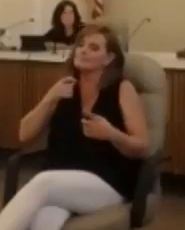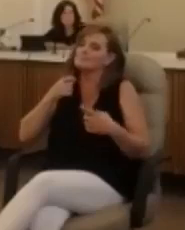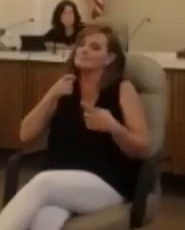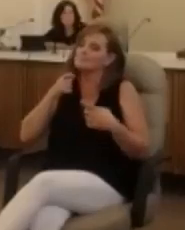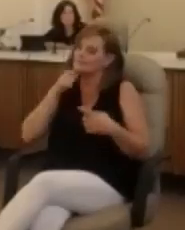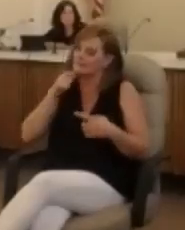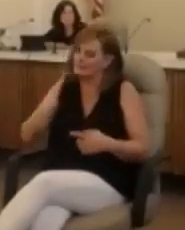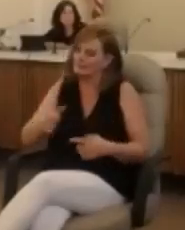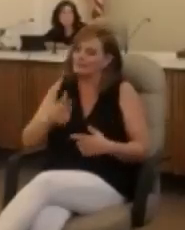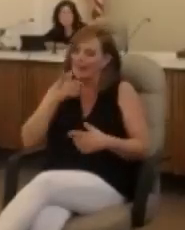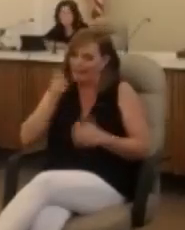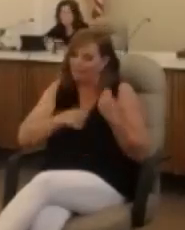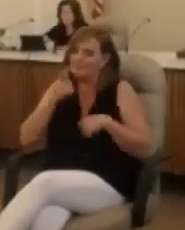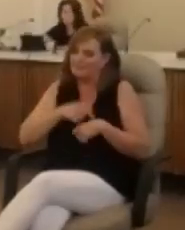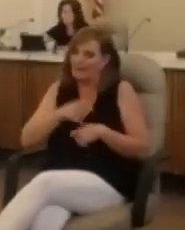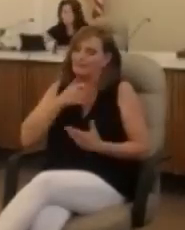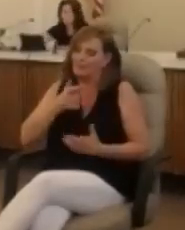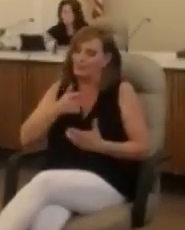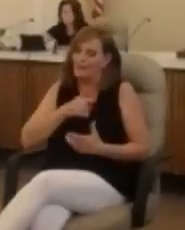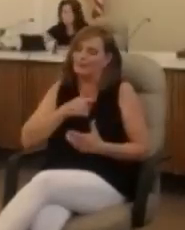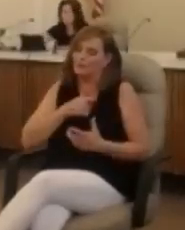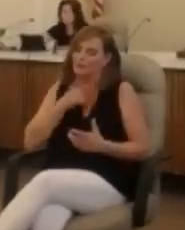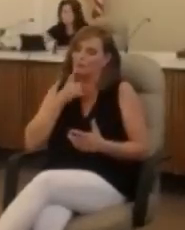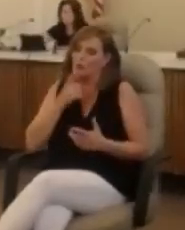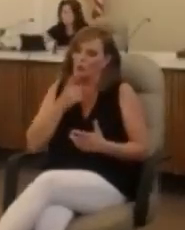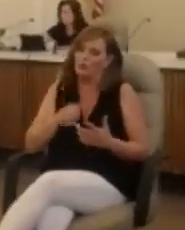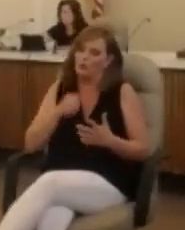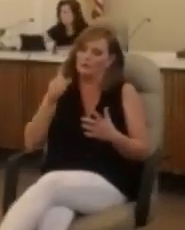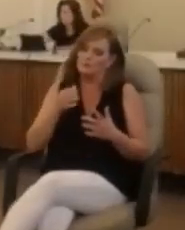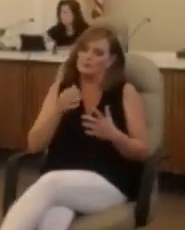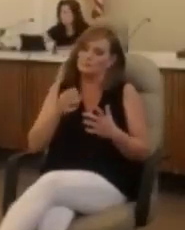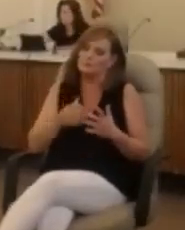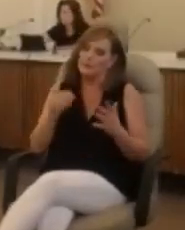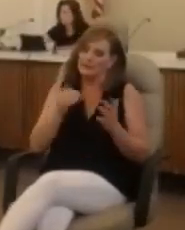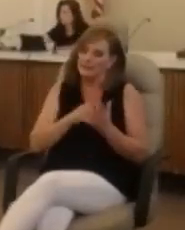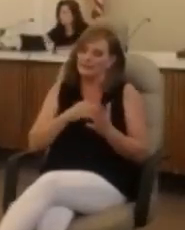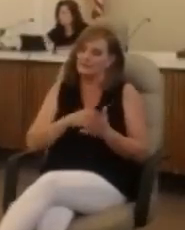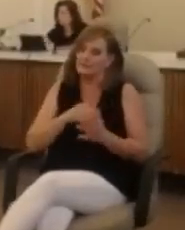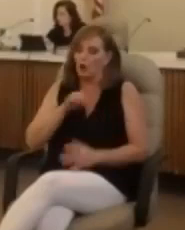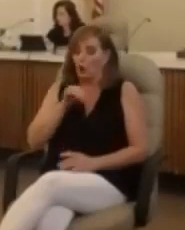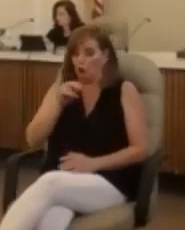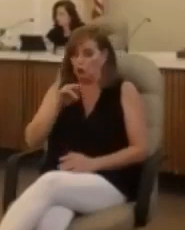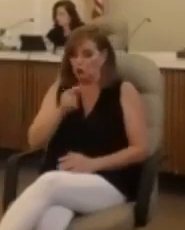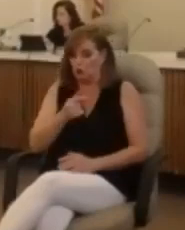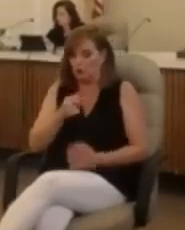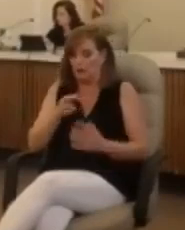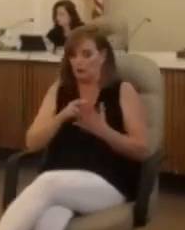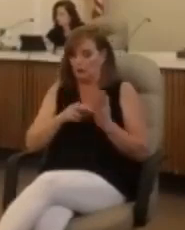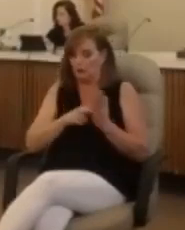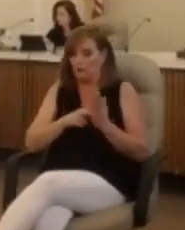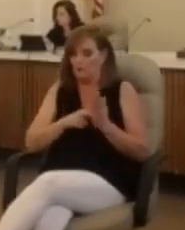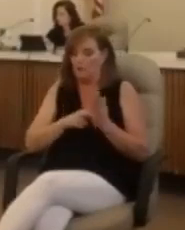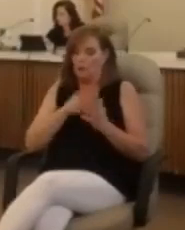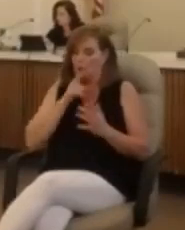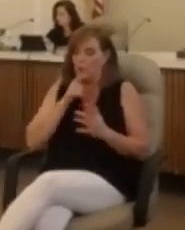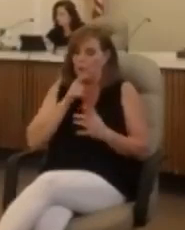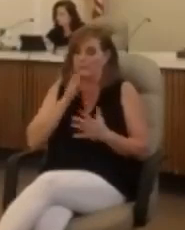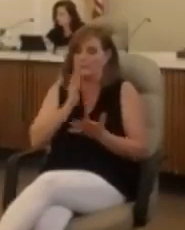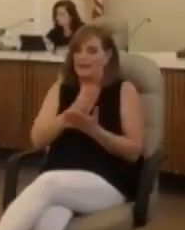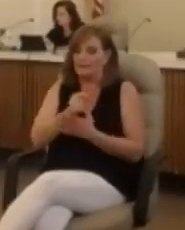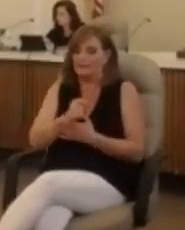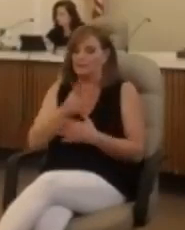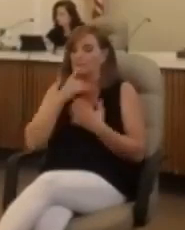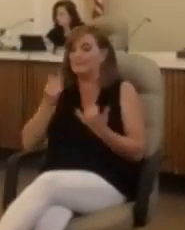every time he tried to fight the zoning rules, we shut him down. But now he's following the zoning rules. Okay. And all